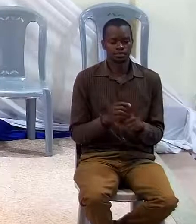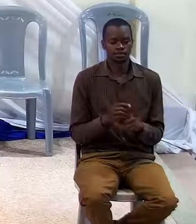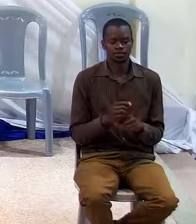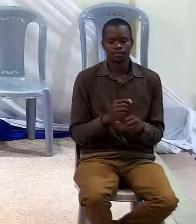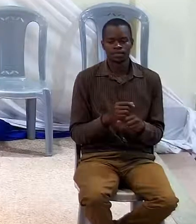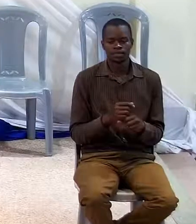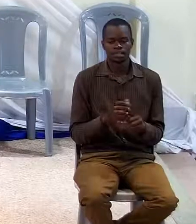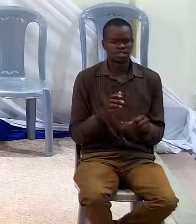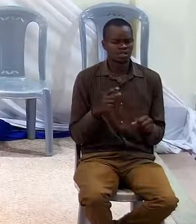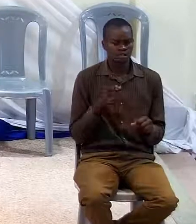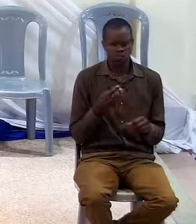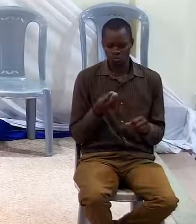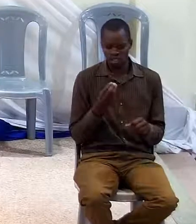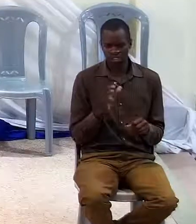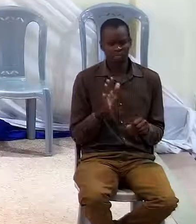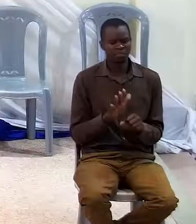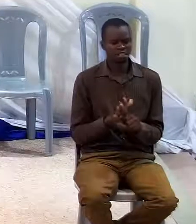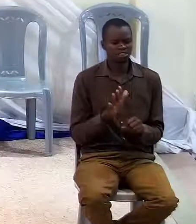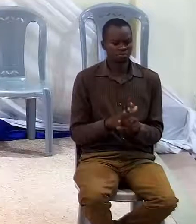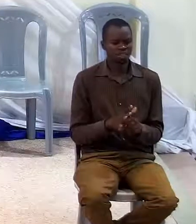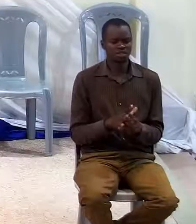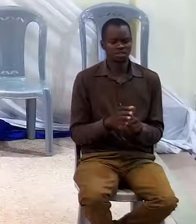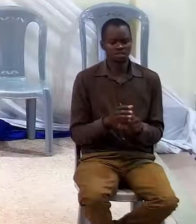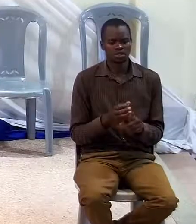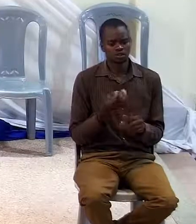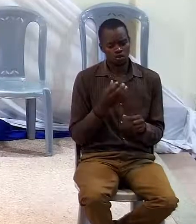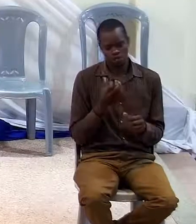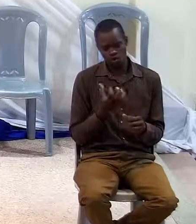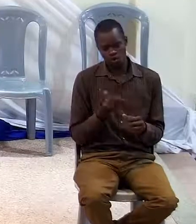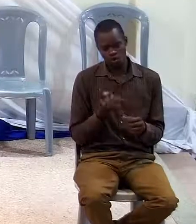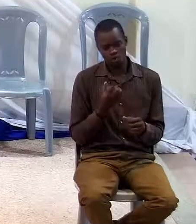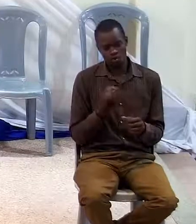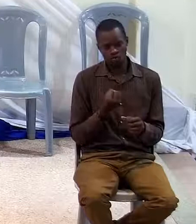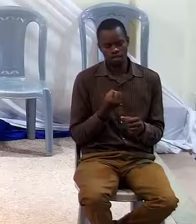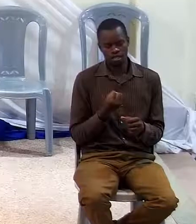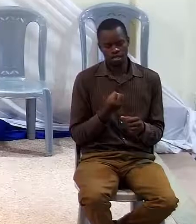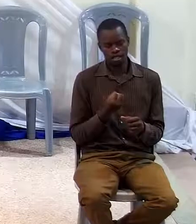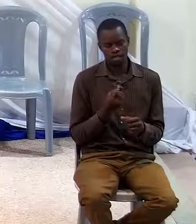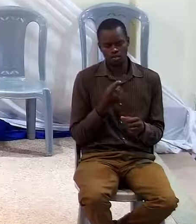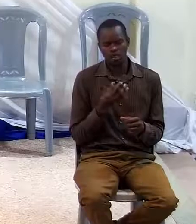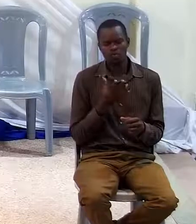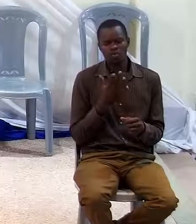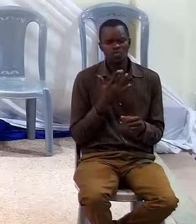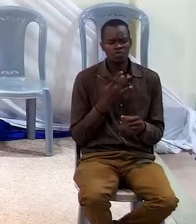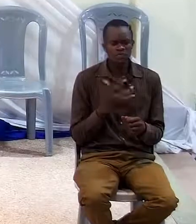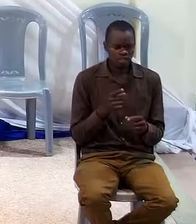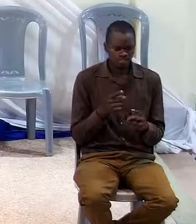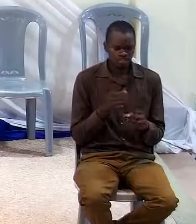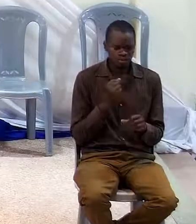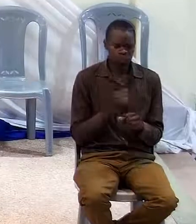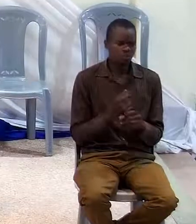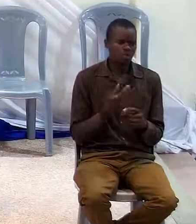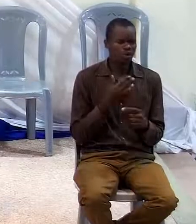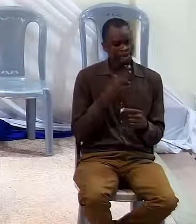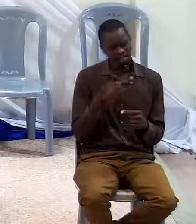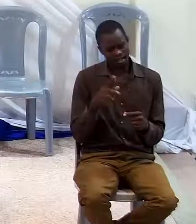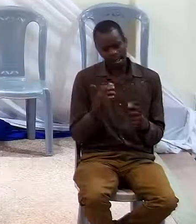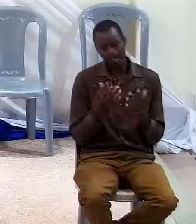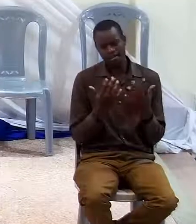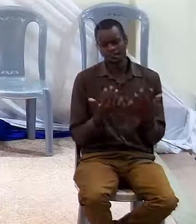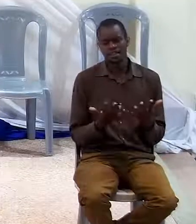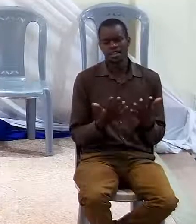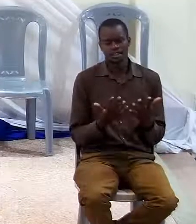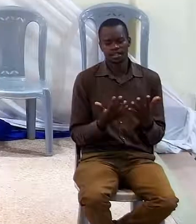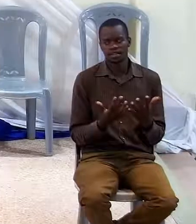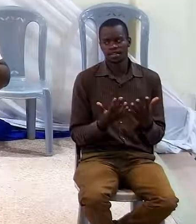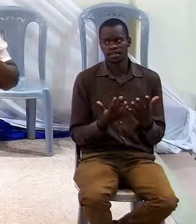are eating because you feel I'm doing the right thing because I'm eating it whole. Now I can just eat